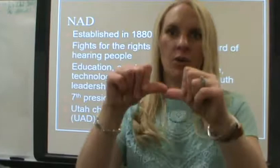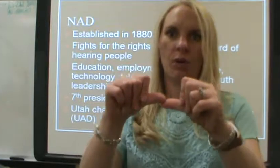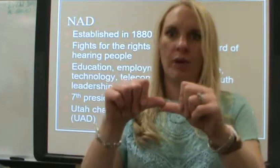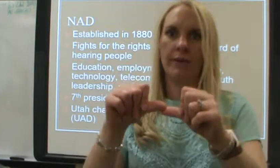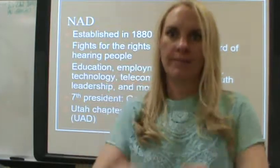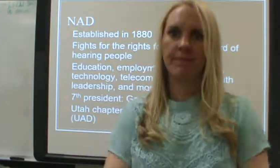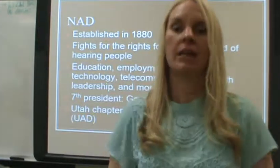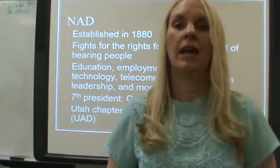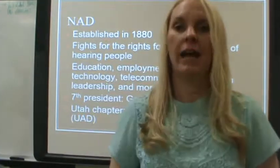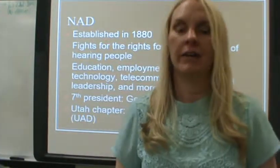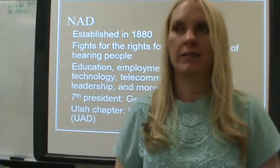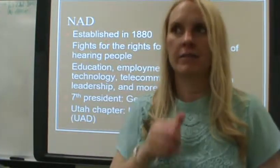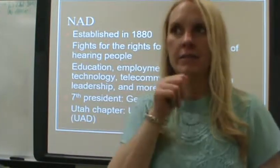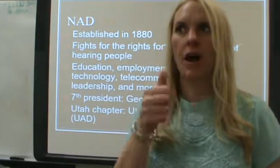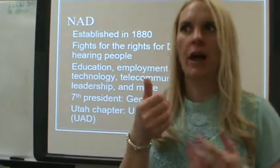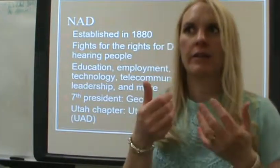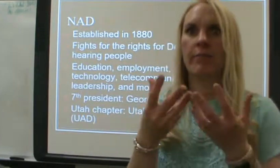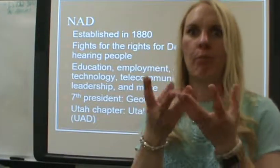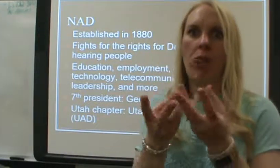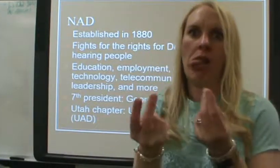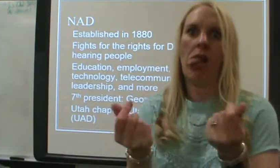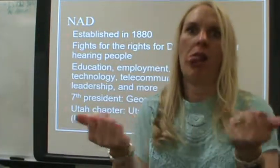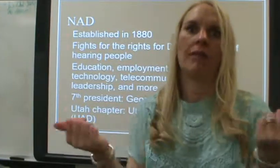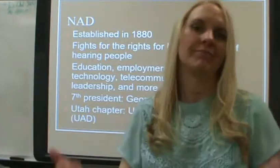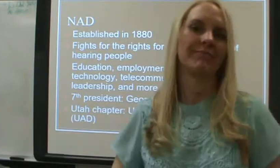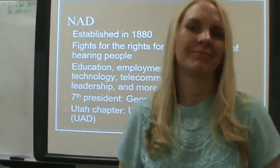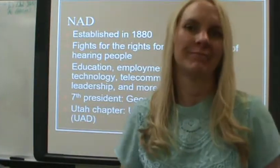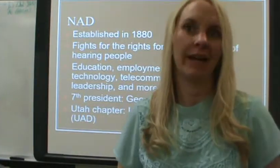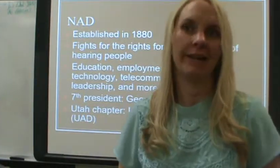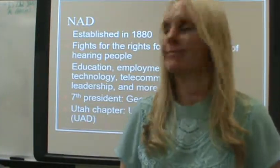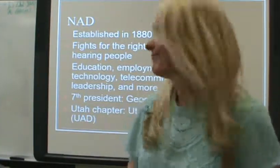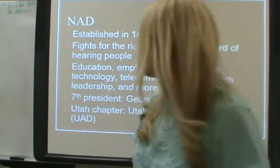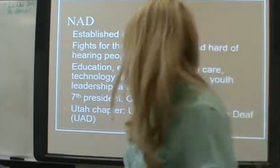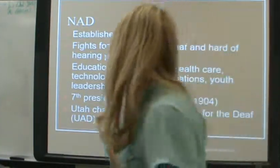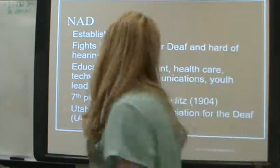on and not die.